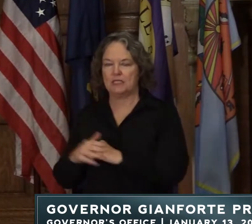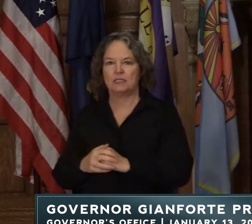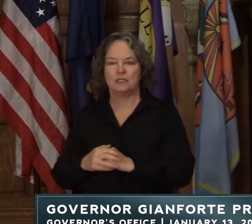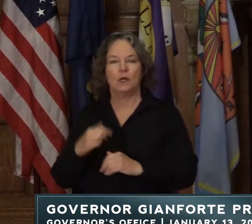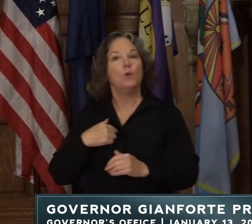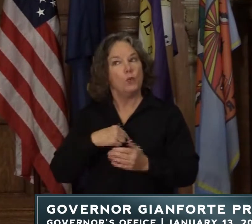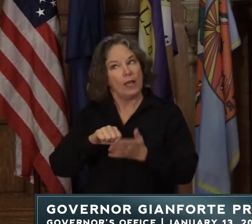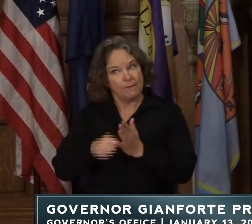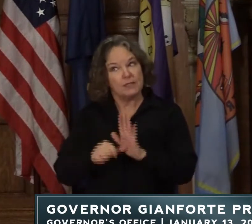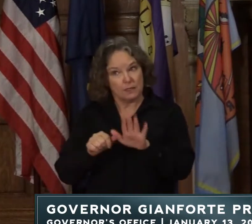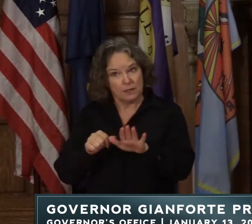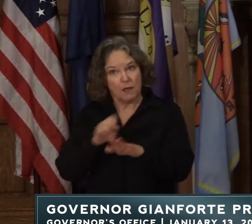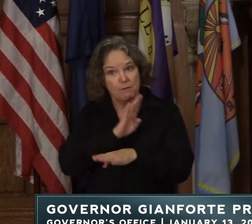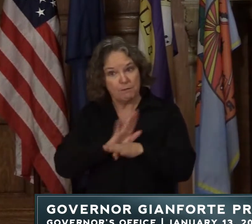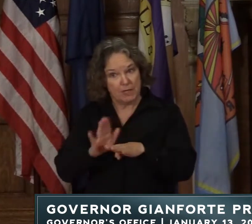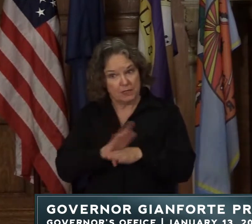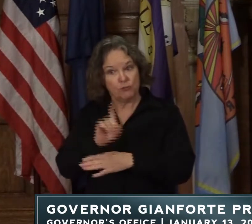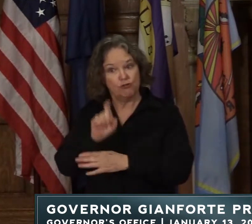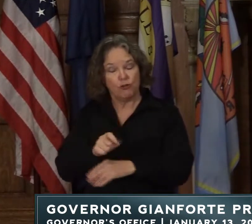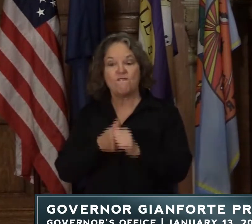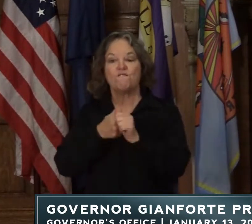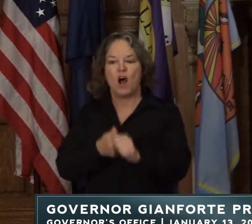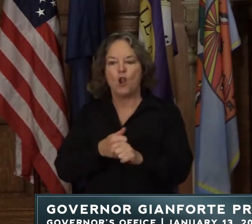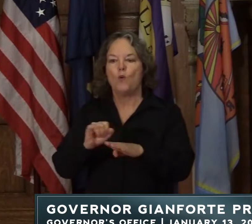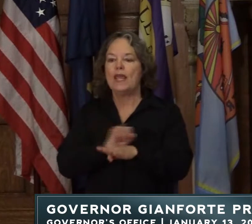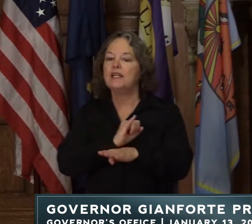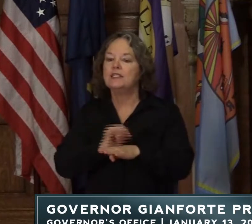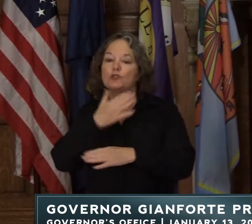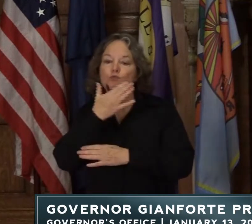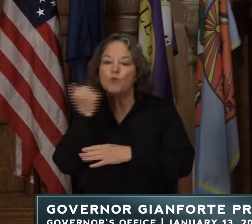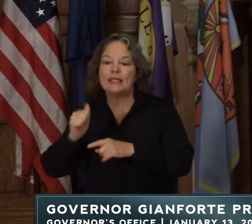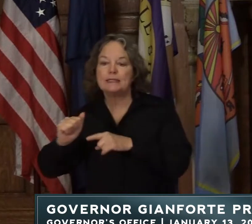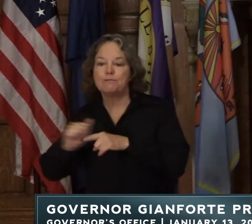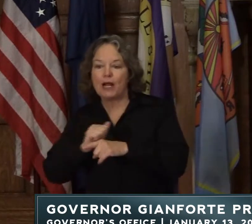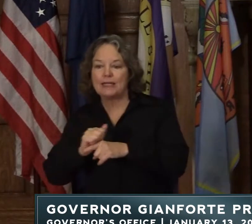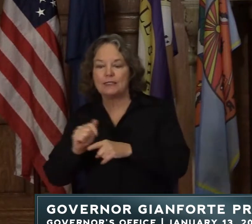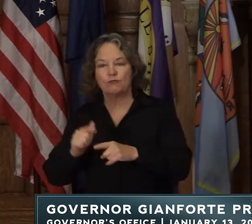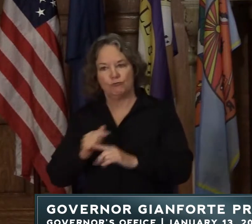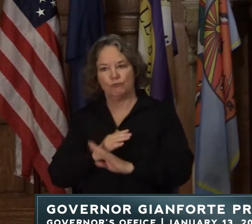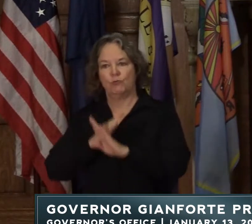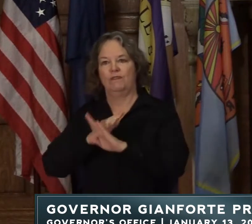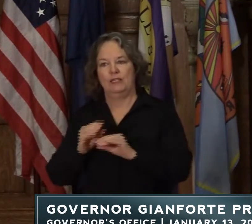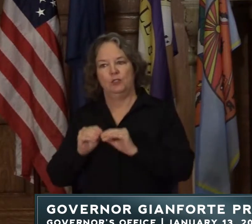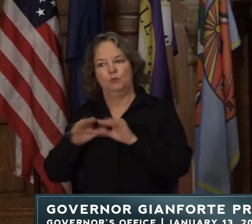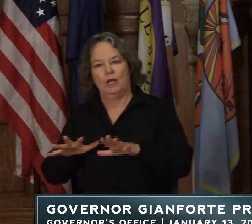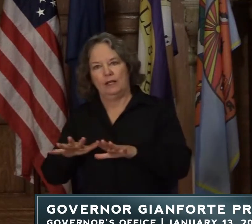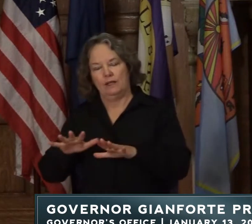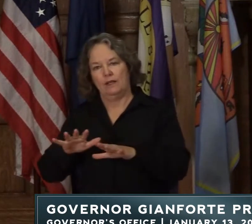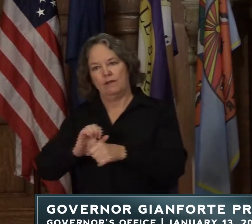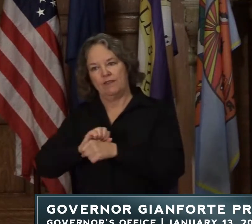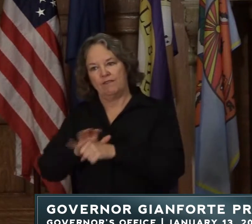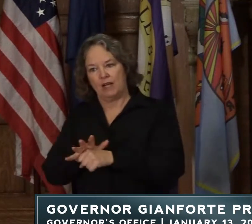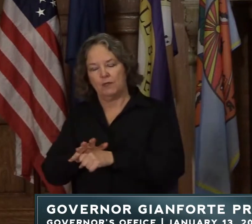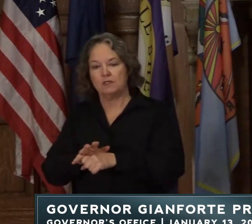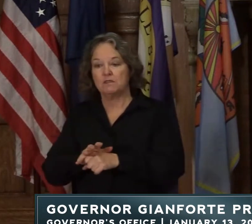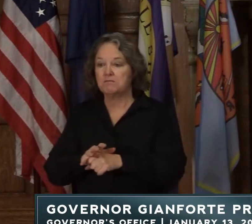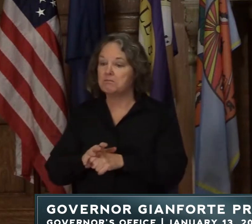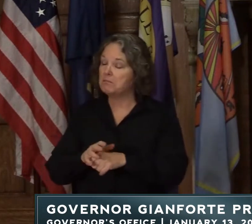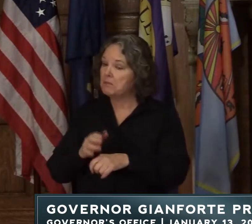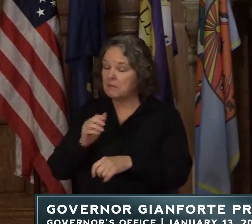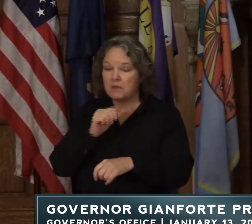businesses should follow industry best practices to prevent the spread of the virus. Where industry best practices are